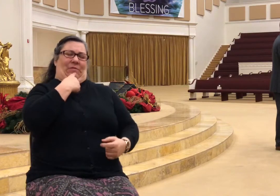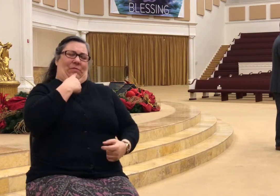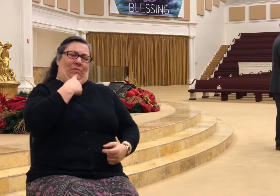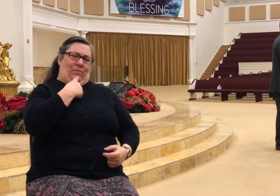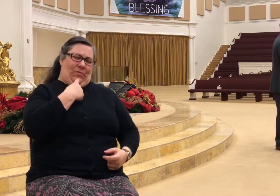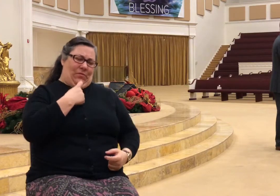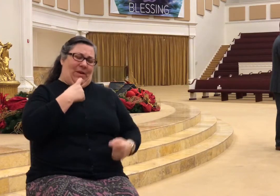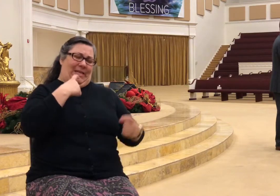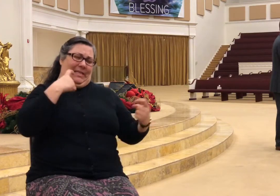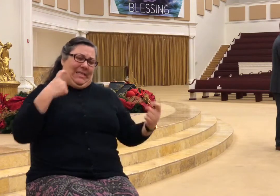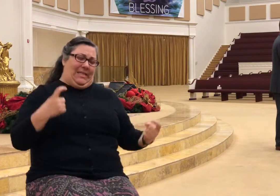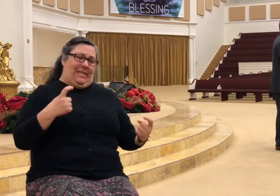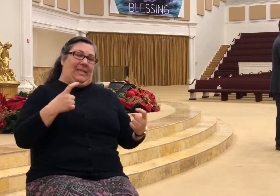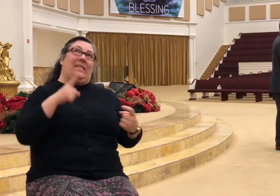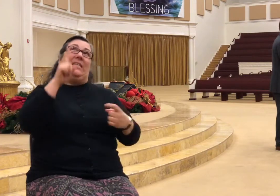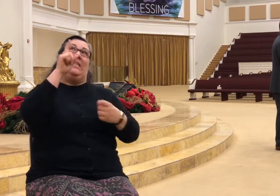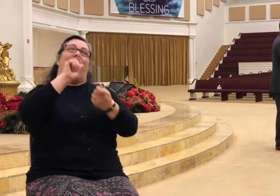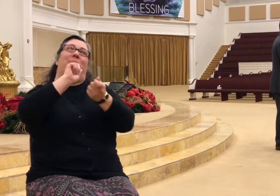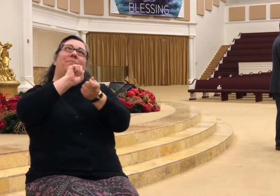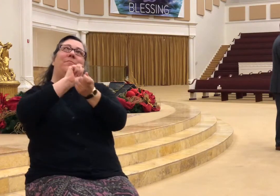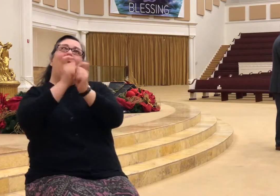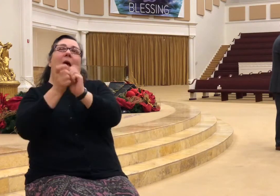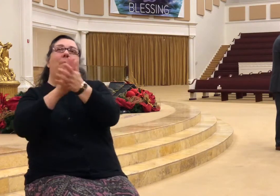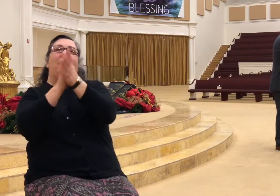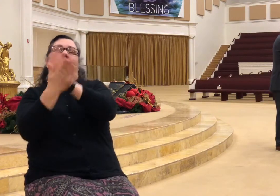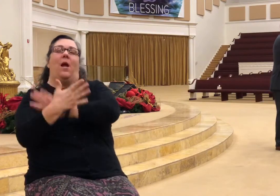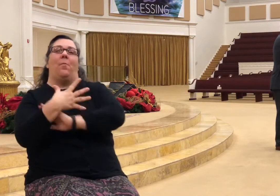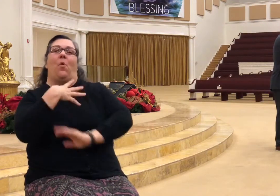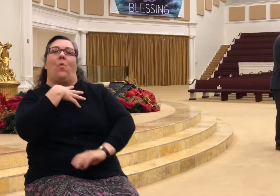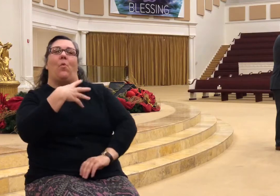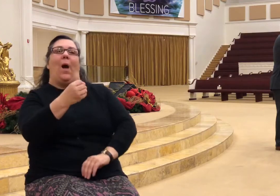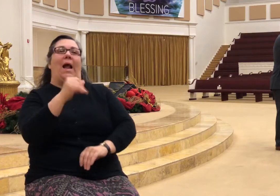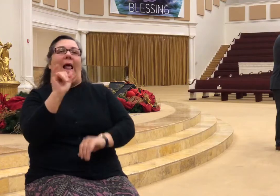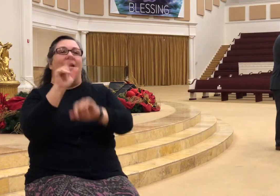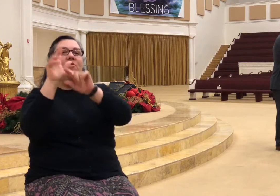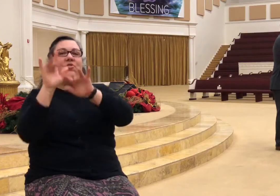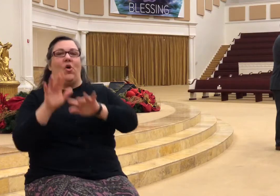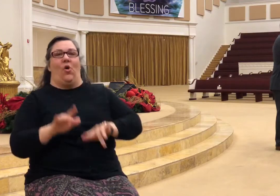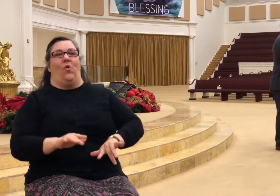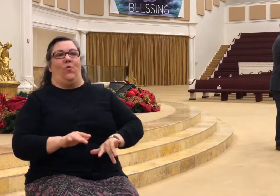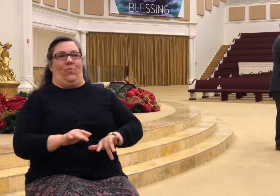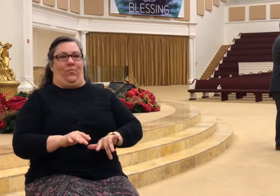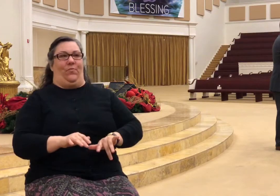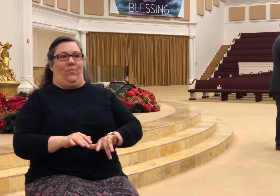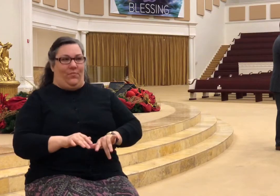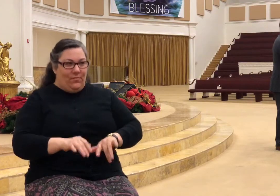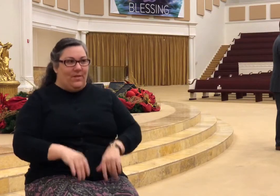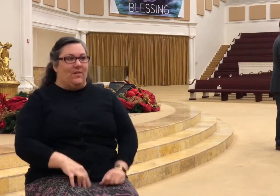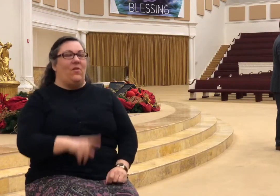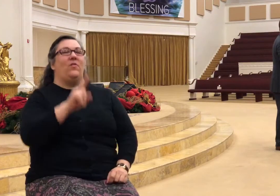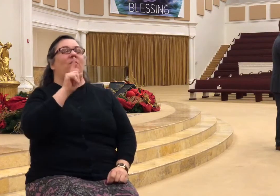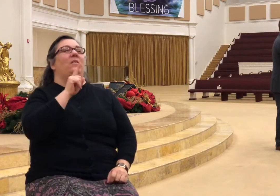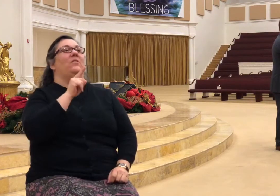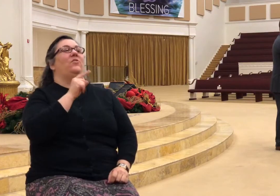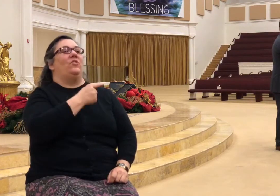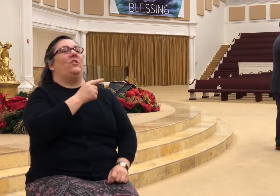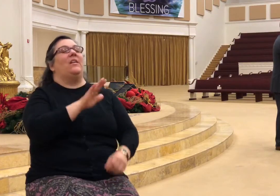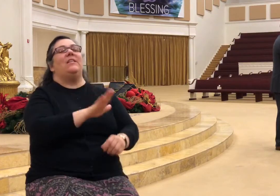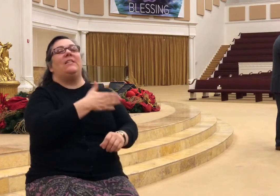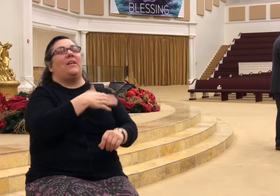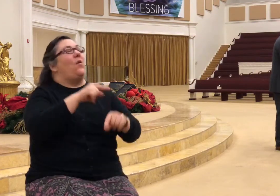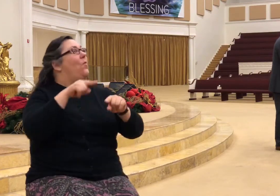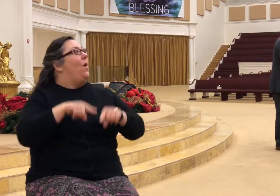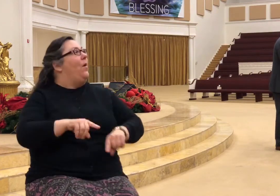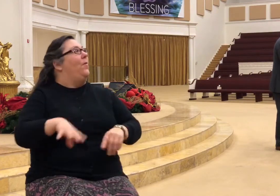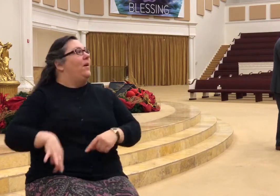snow. Amen. That's a real white Christmas right there. I like that. So she's going to sing this for us while we give